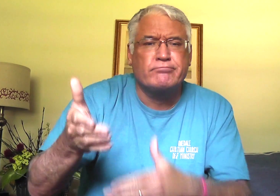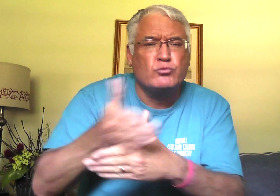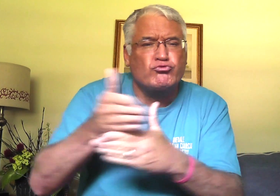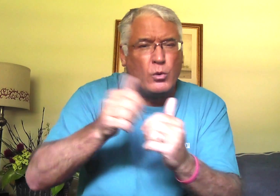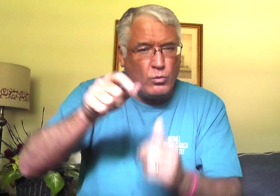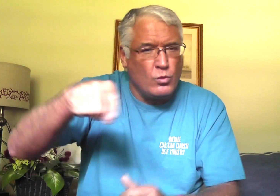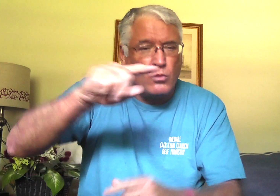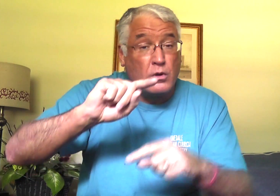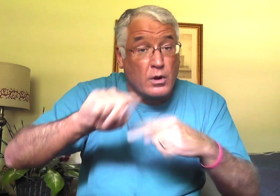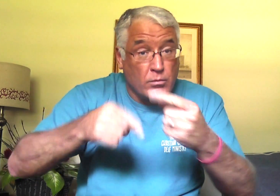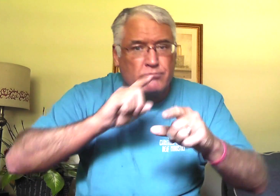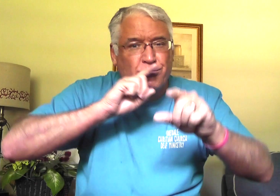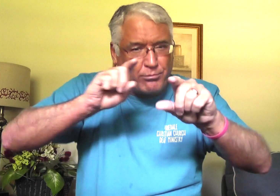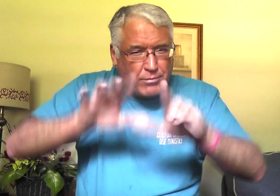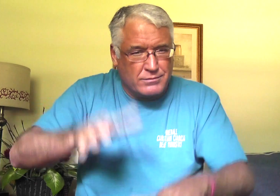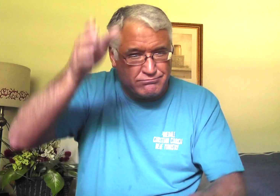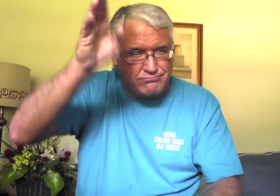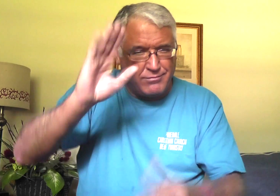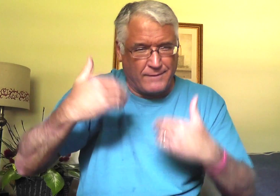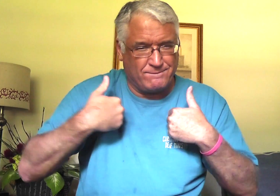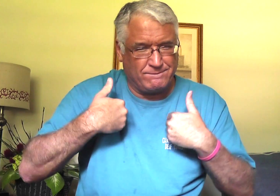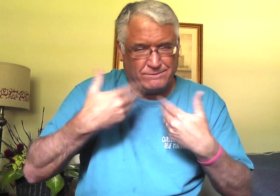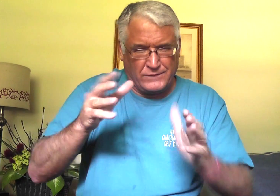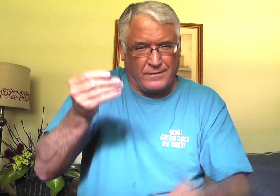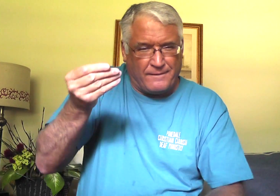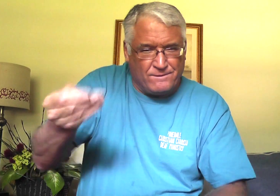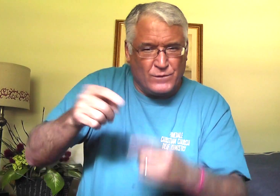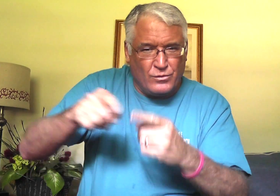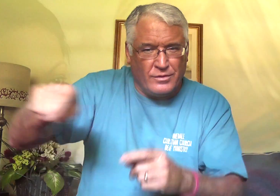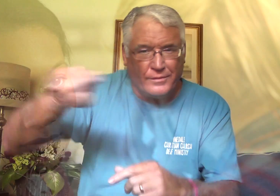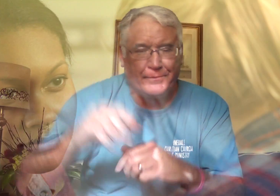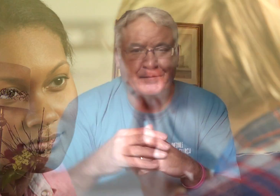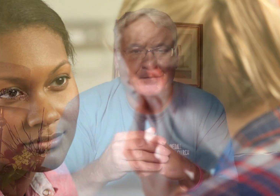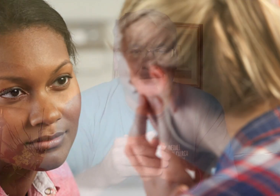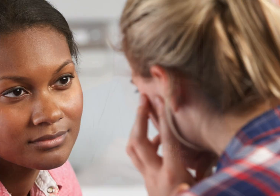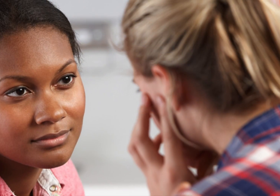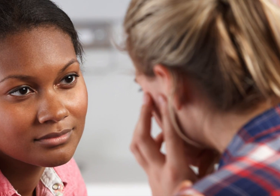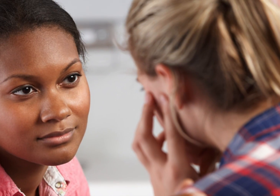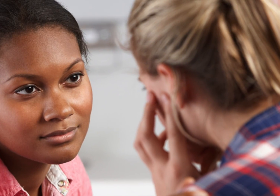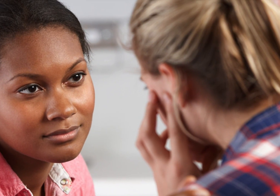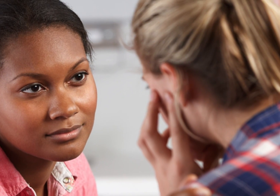Perhaps they want to share how God has poured out blessings on them.